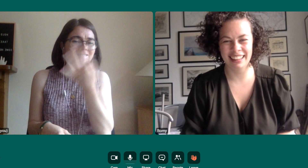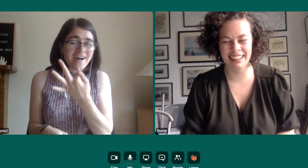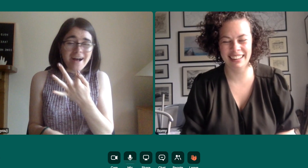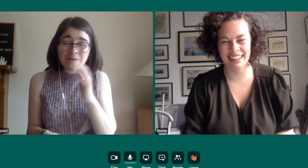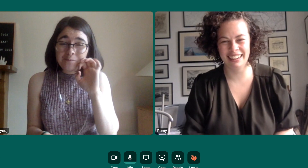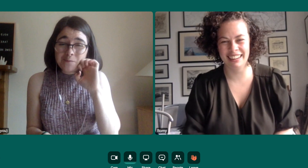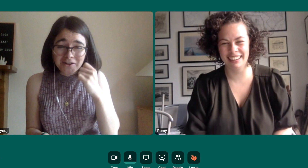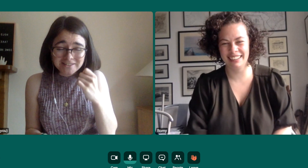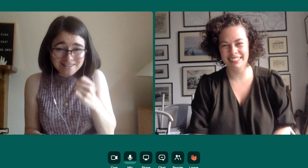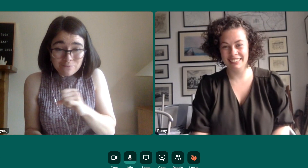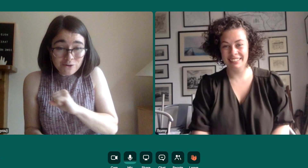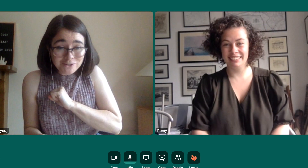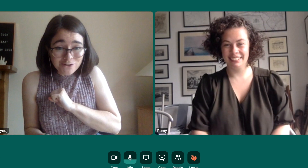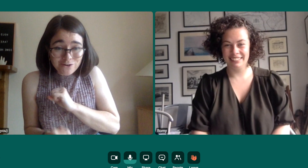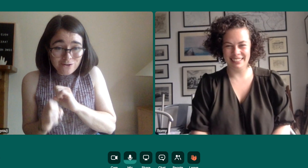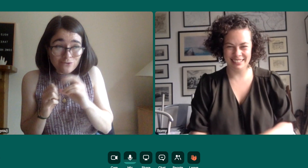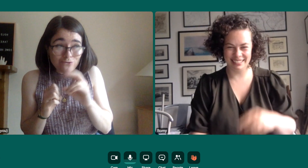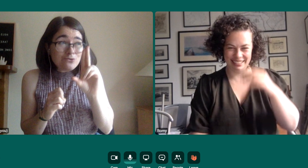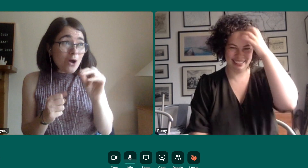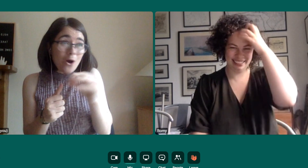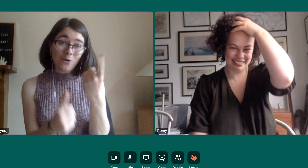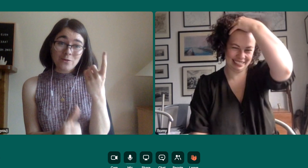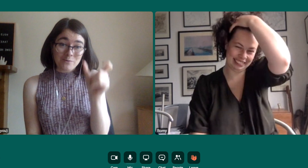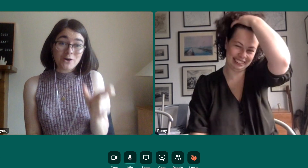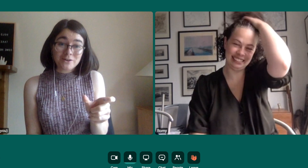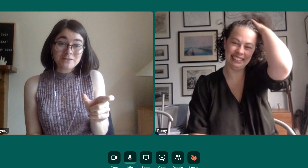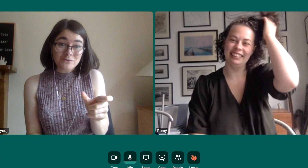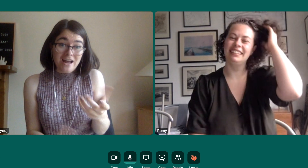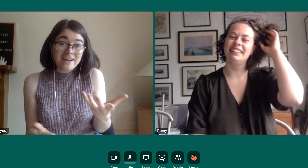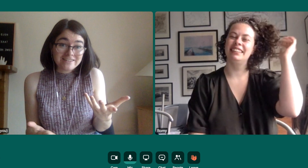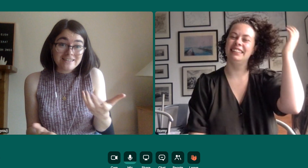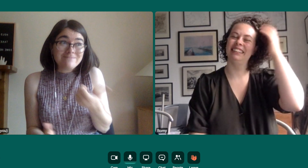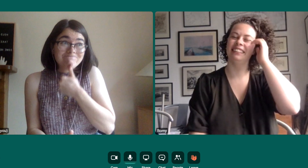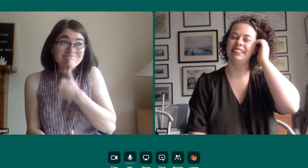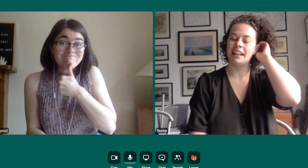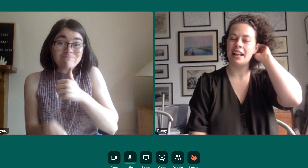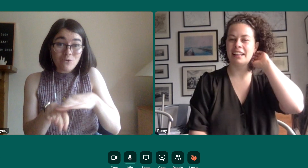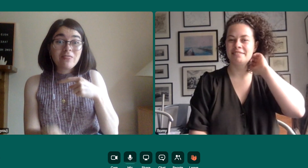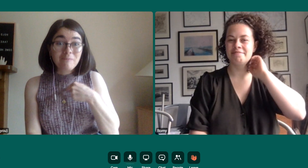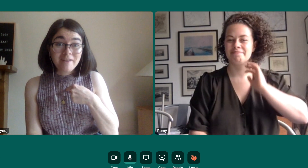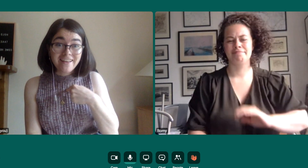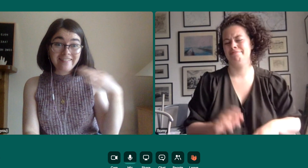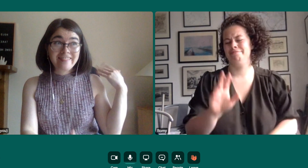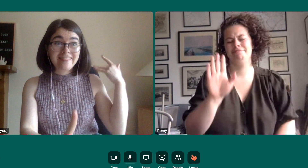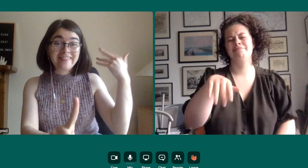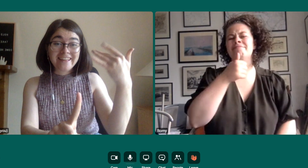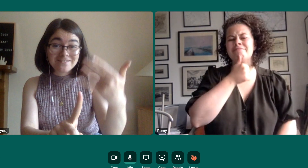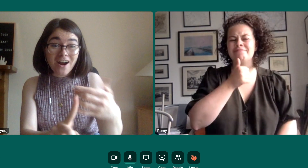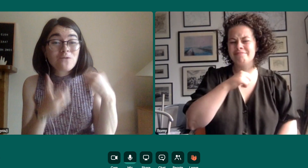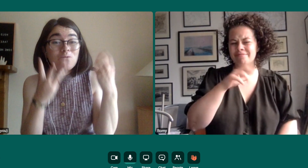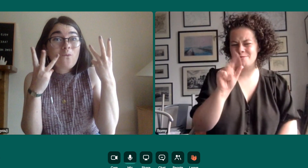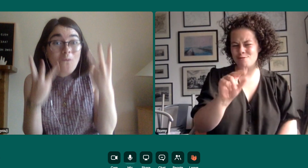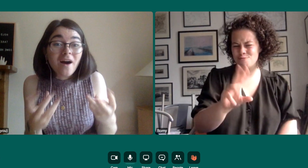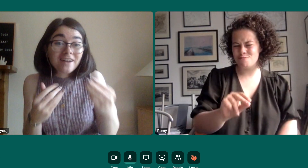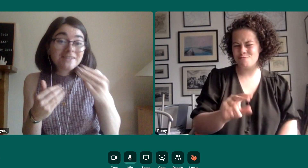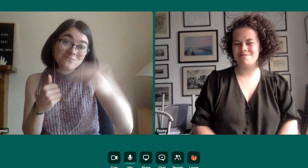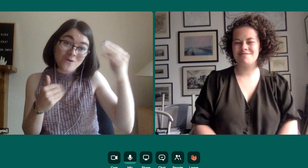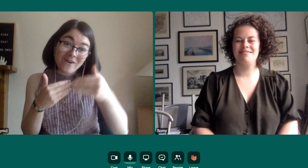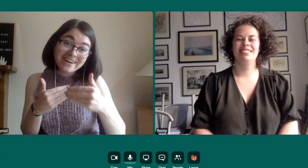amount of time. It's definitely not a put up. You've got such wonderful be willing ideas. to do more in the future.